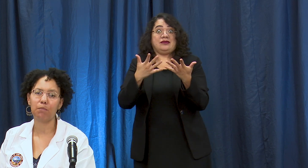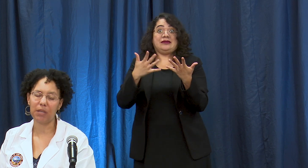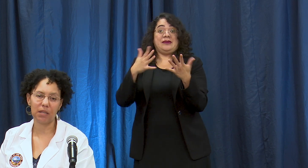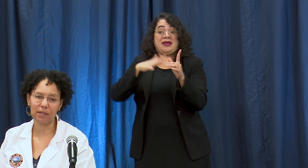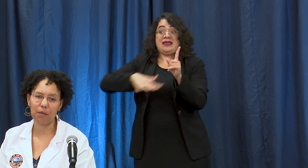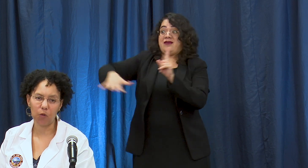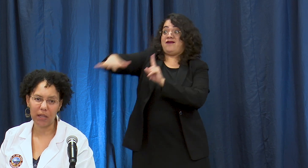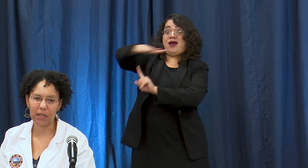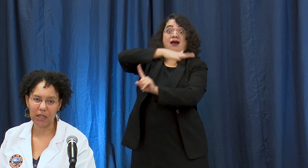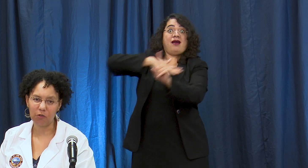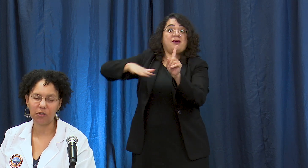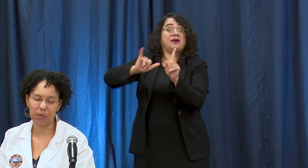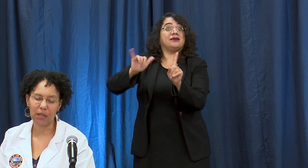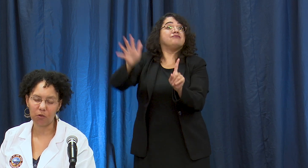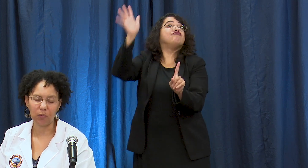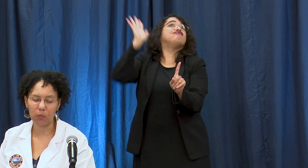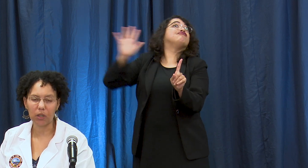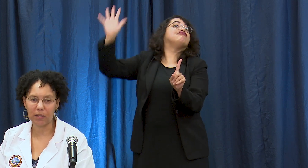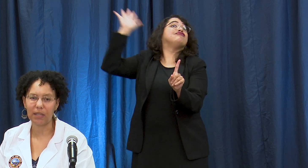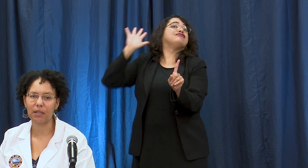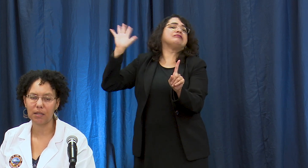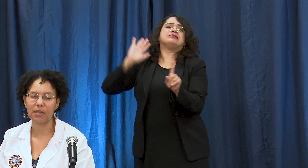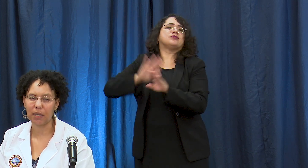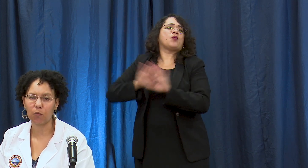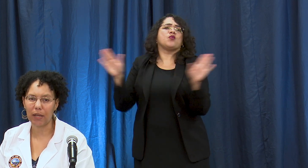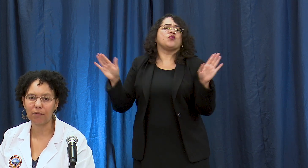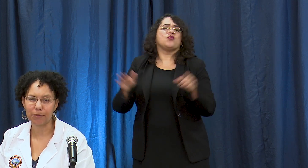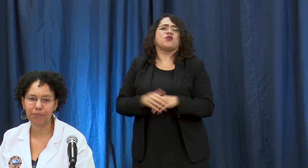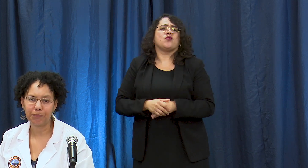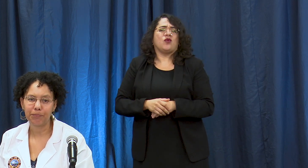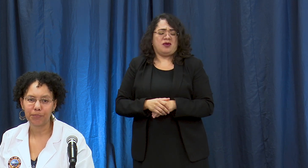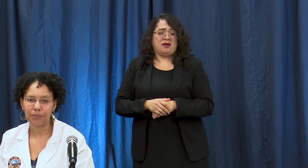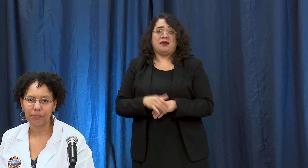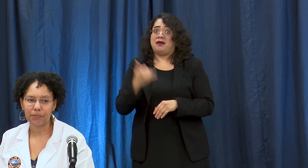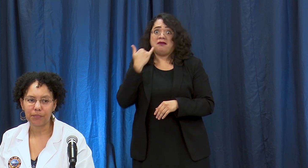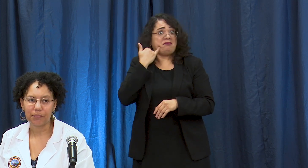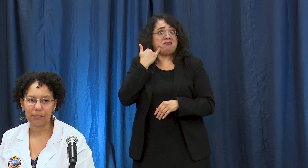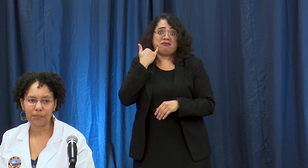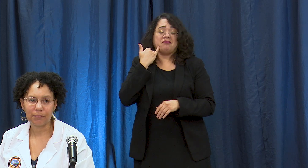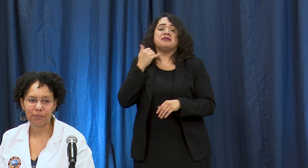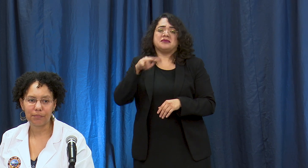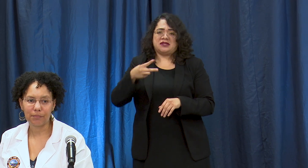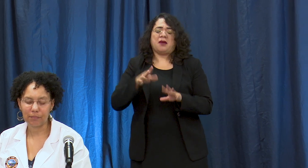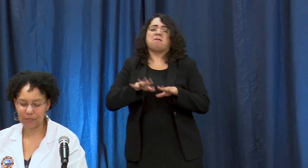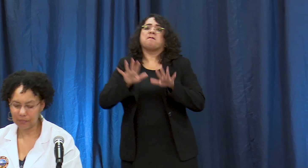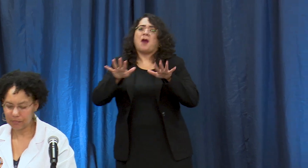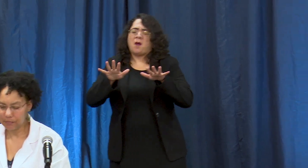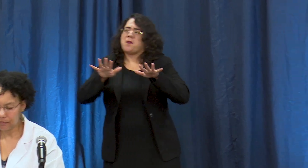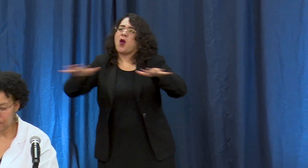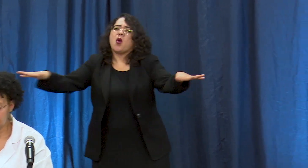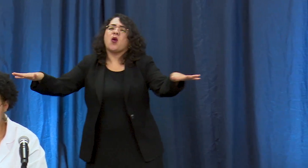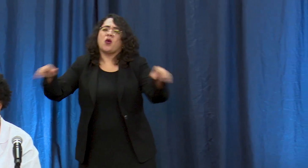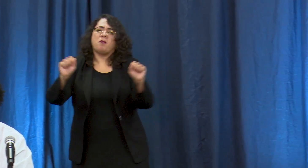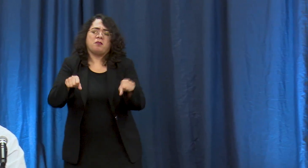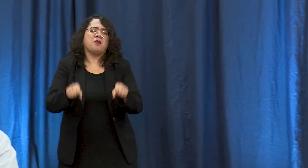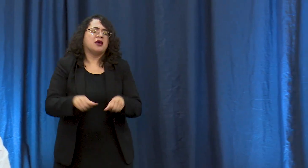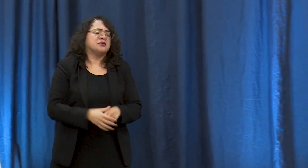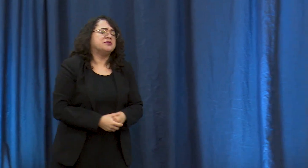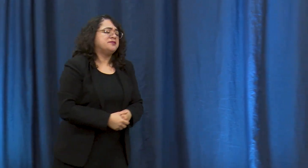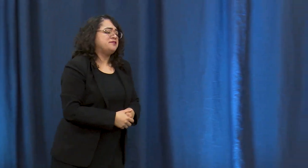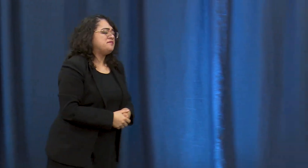really can't be the same way that it used to be, or we will see a second wave. Yeah, it's completely possible,